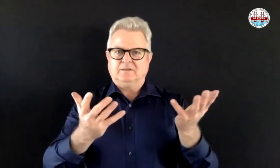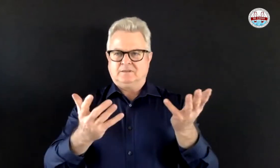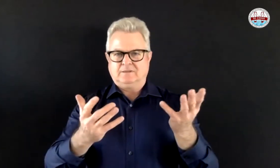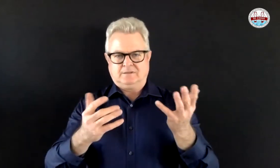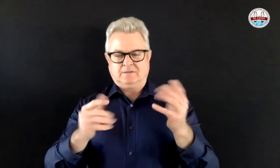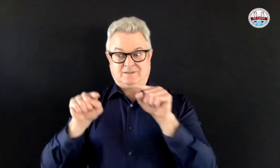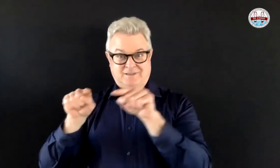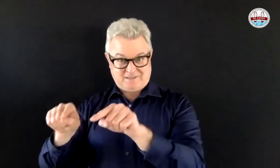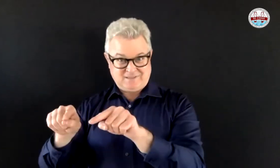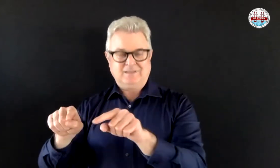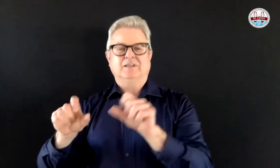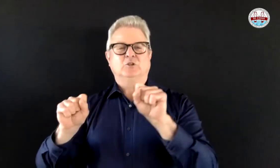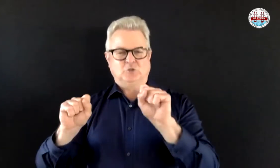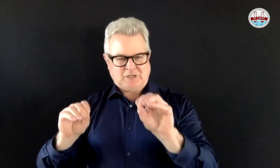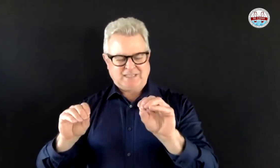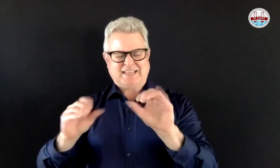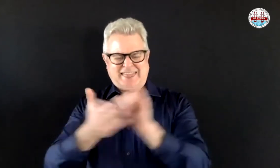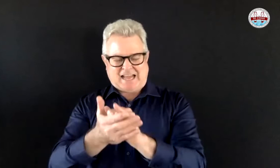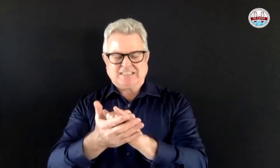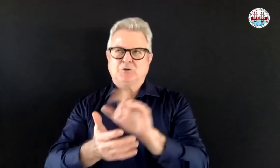it's treatable and preventable.